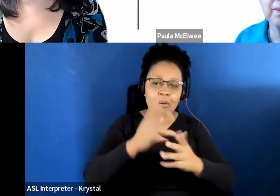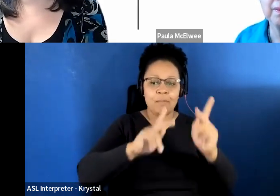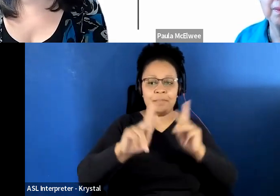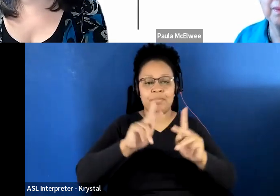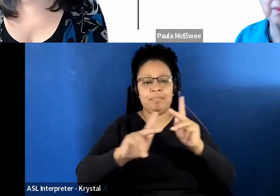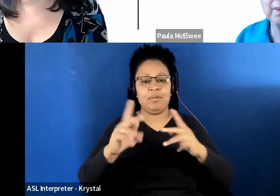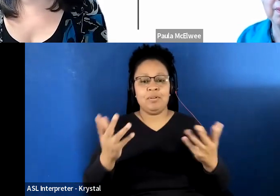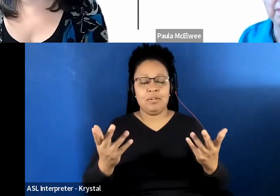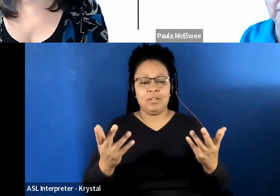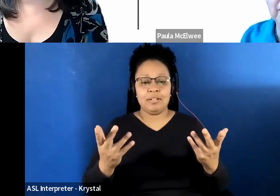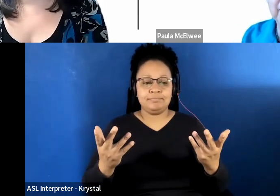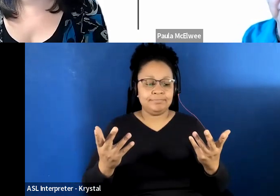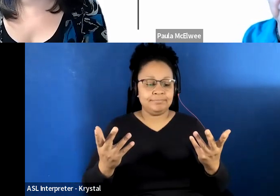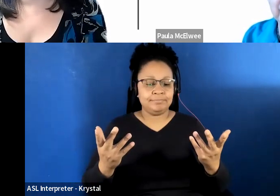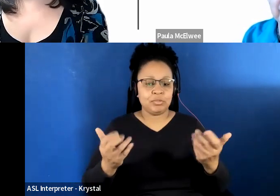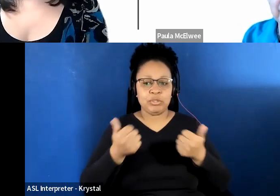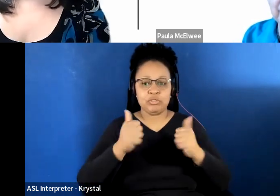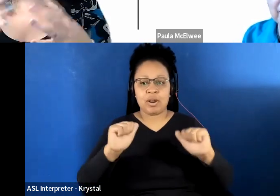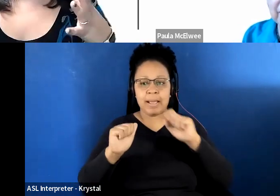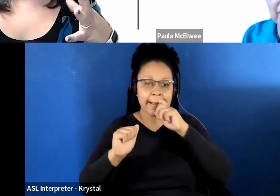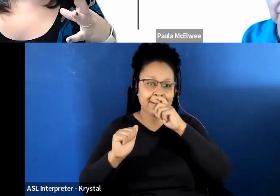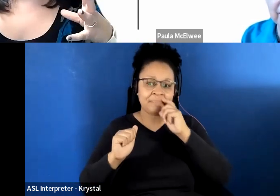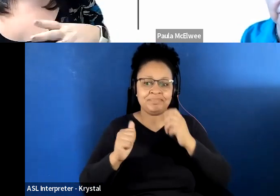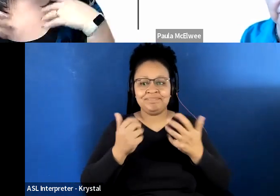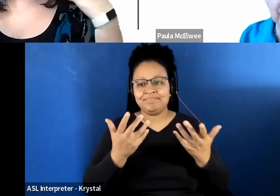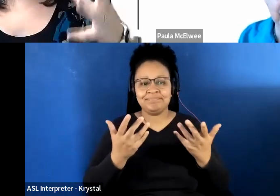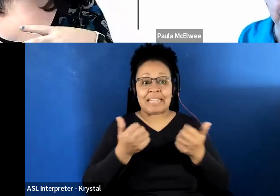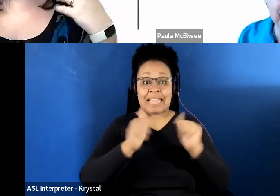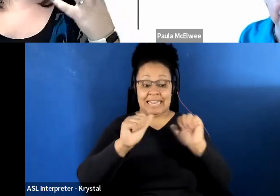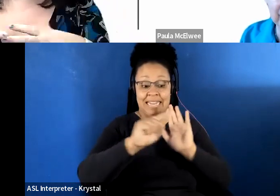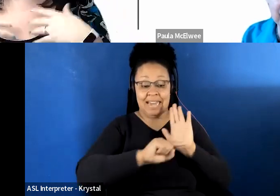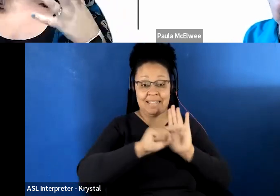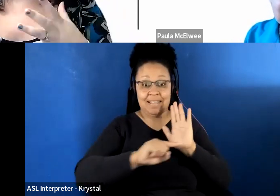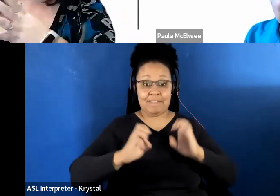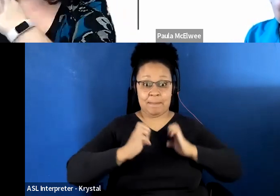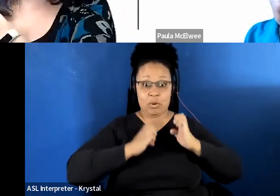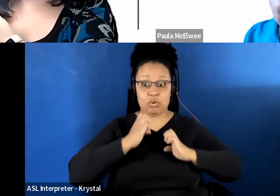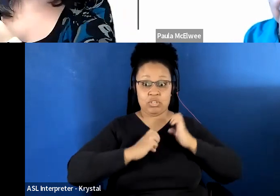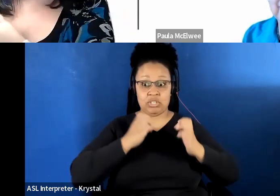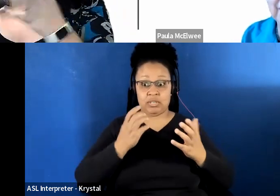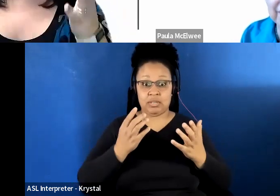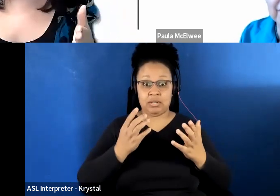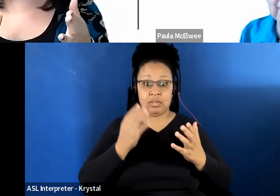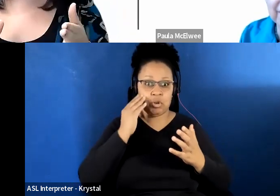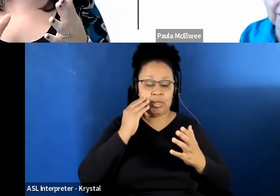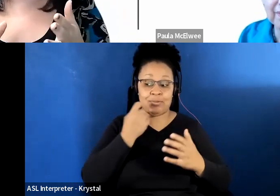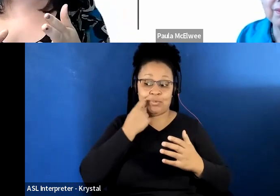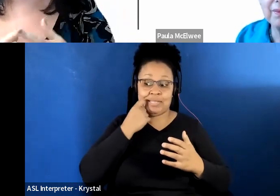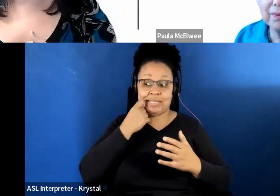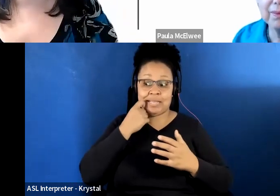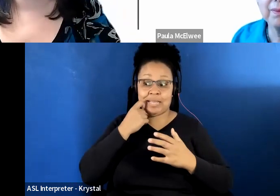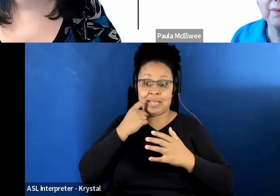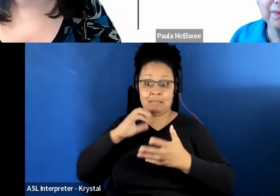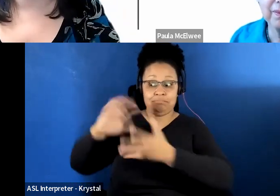try to put down any kind of negative emotion, or like the last crisis when the next person comes